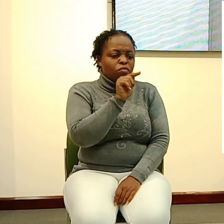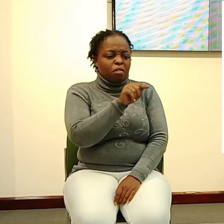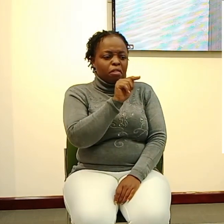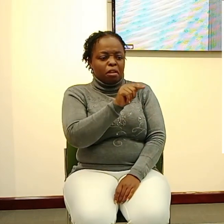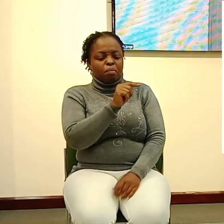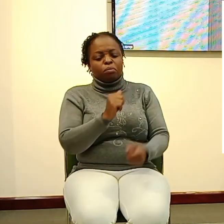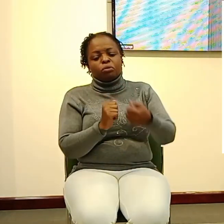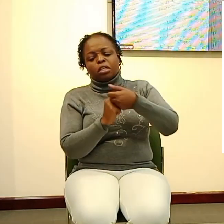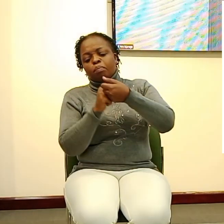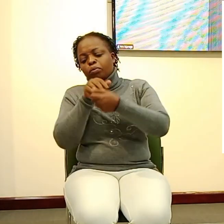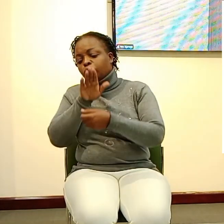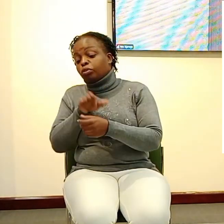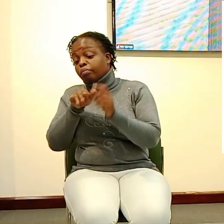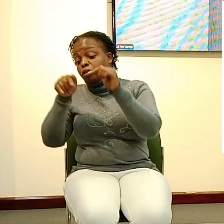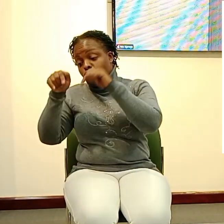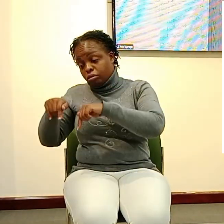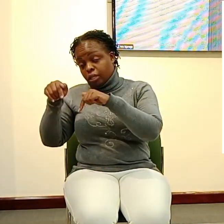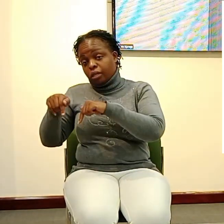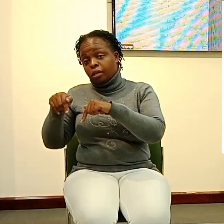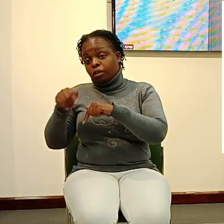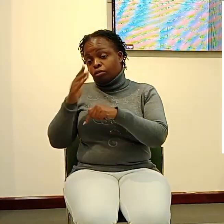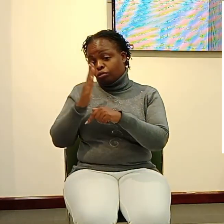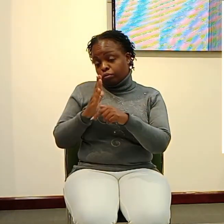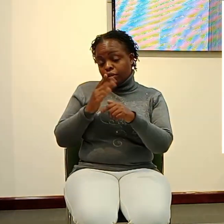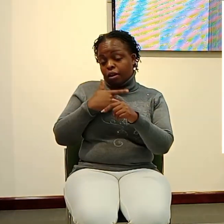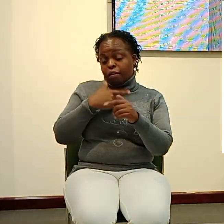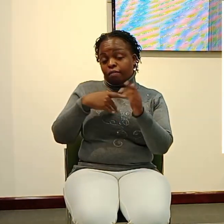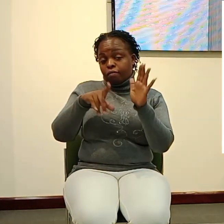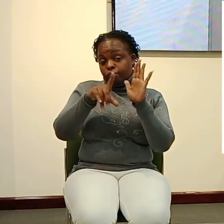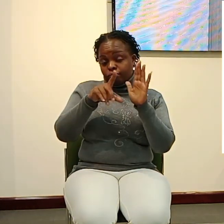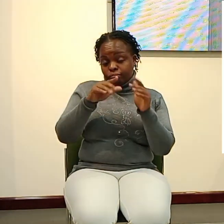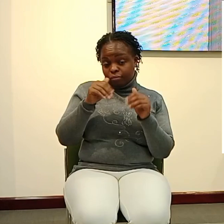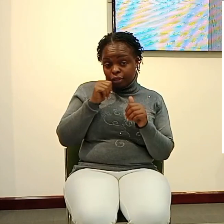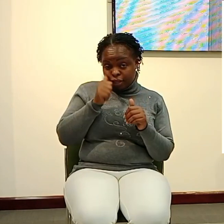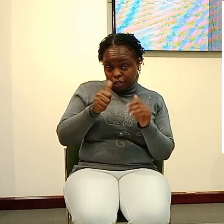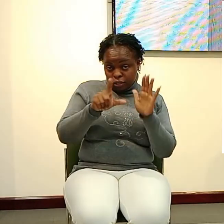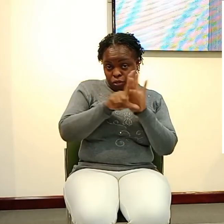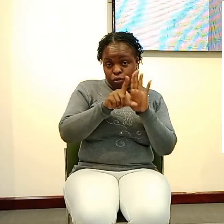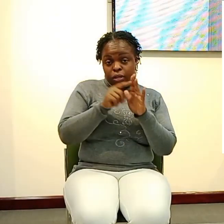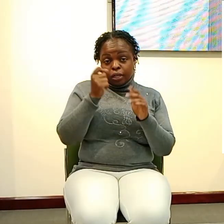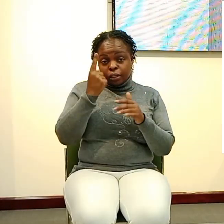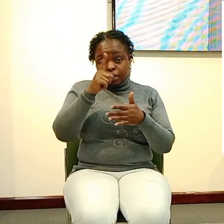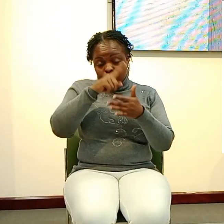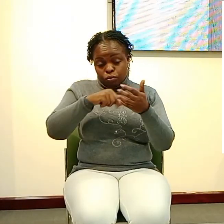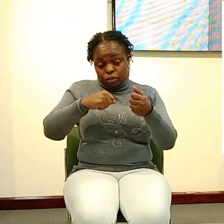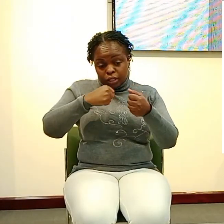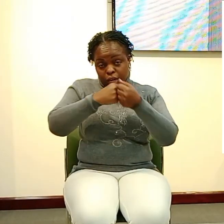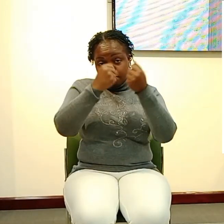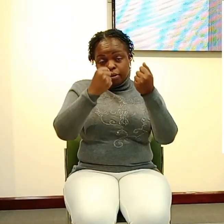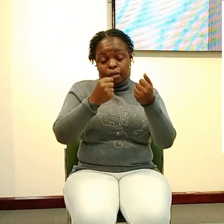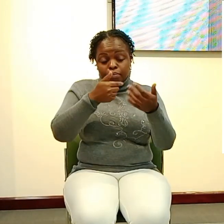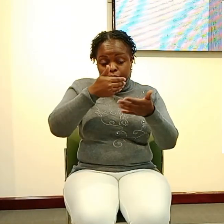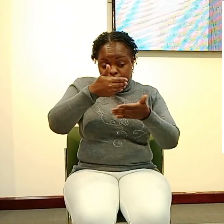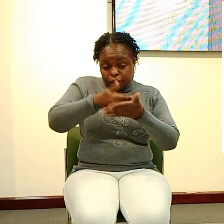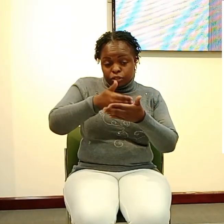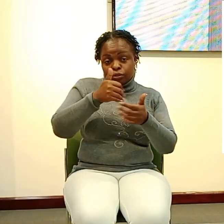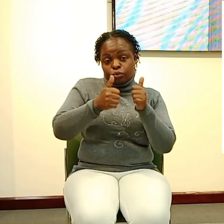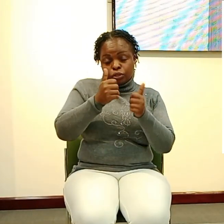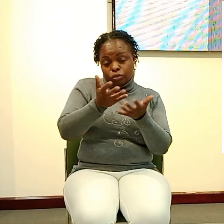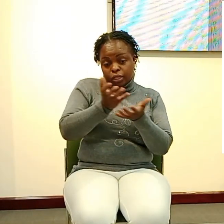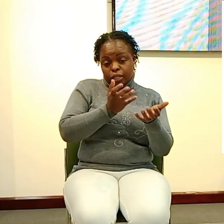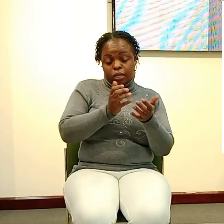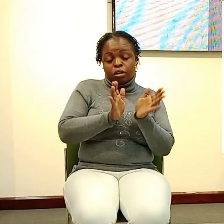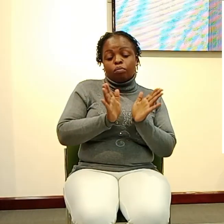to support women to bring great legislation, understand what is happening, petitions that we need, pushing even